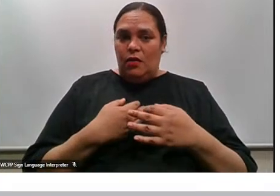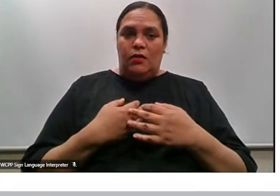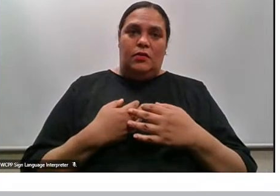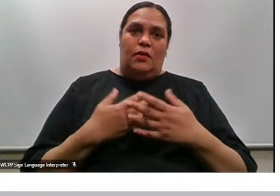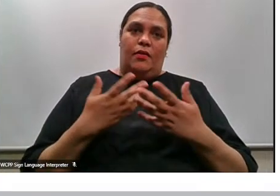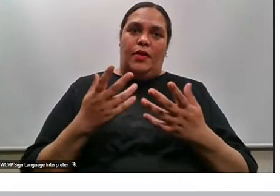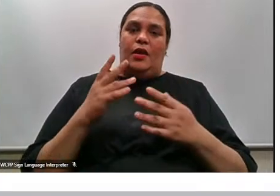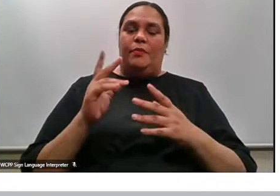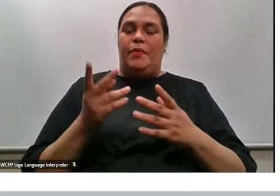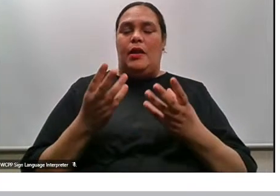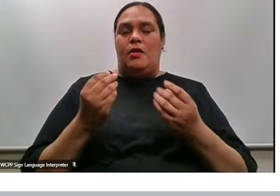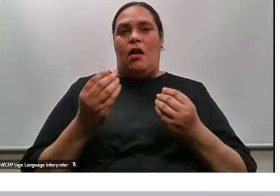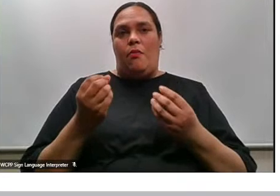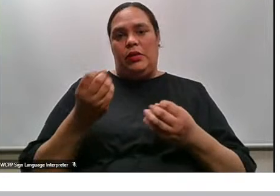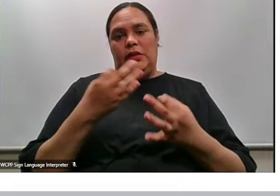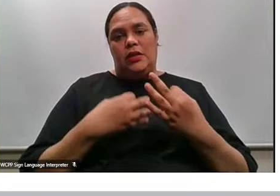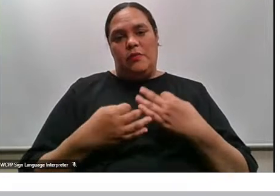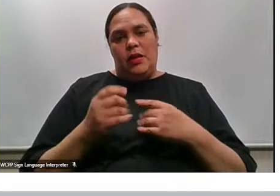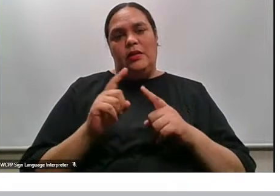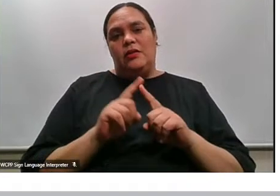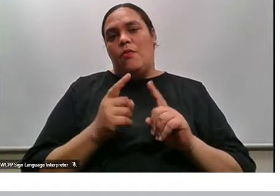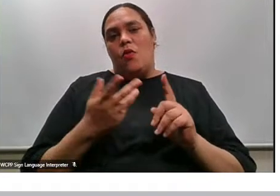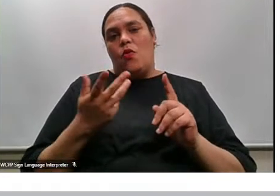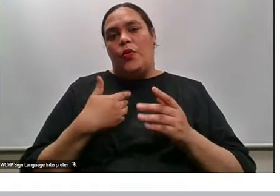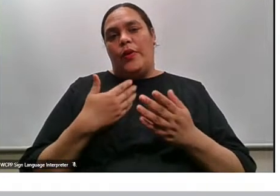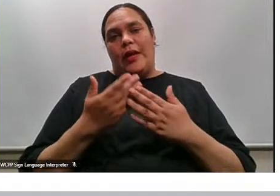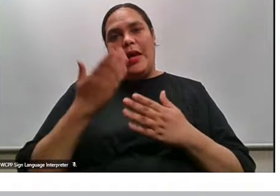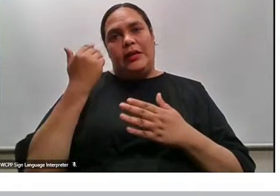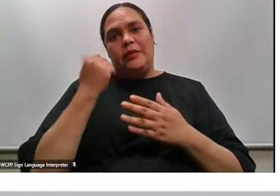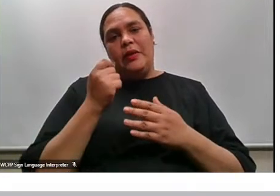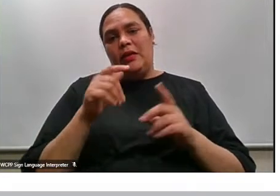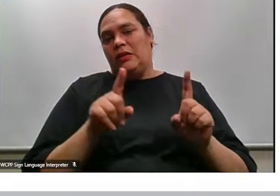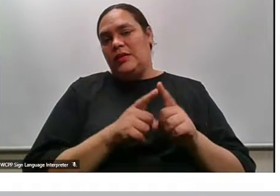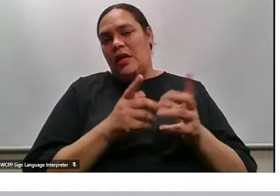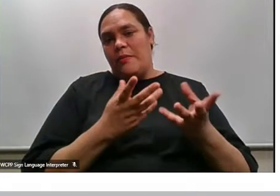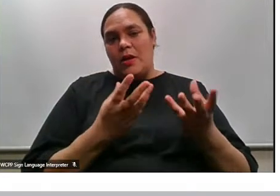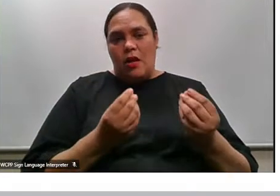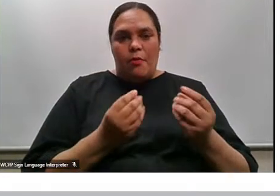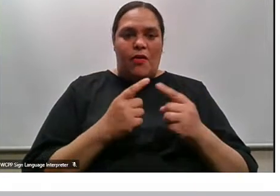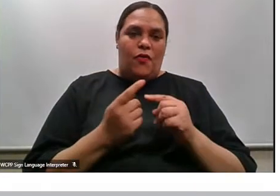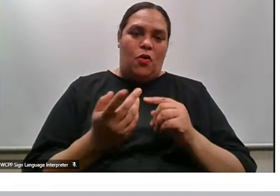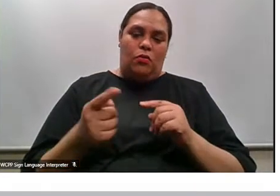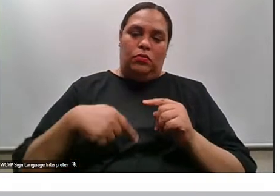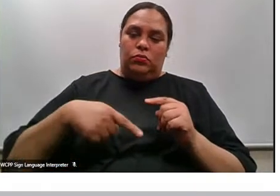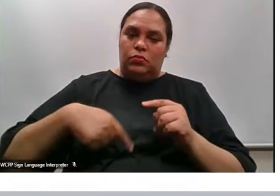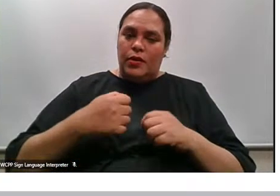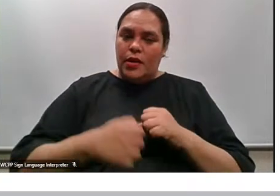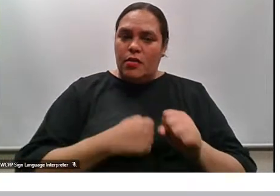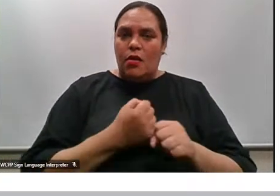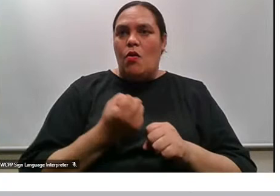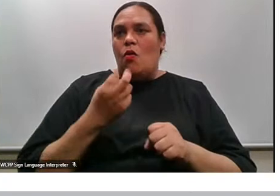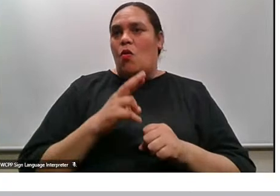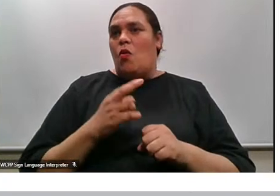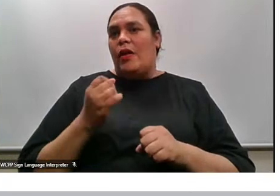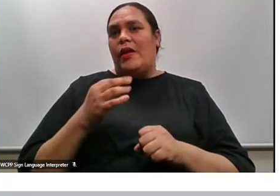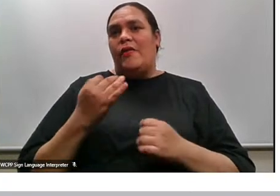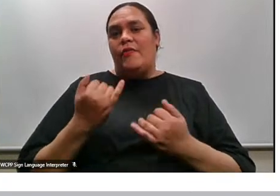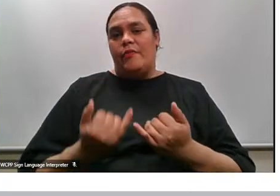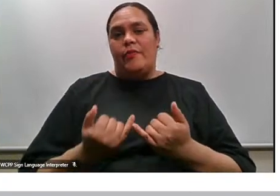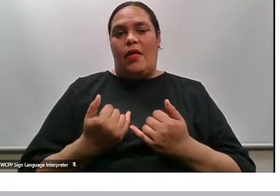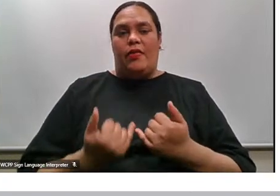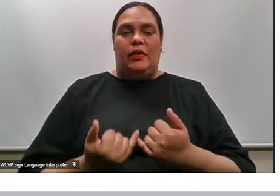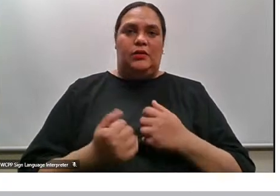explaining those figures and whether we can expect similar figures for the upcoming year, or whether in this current